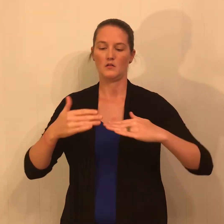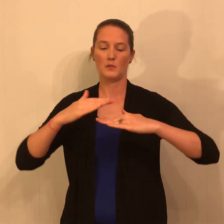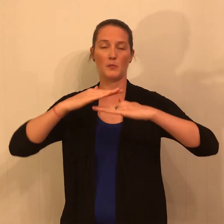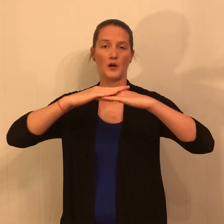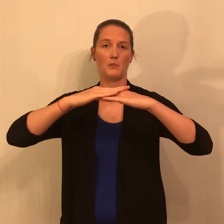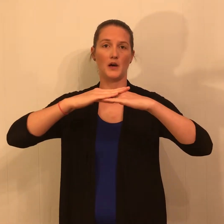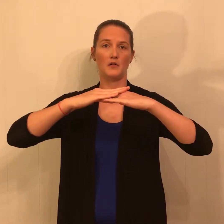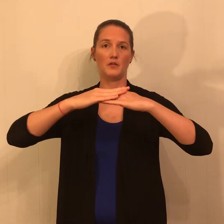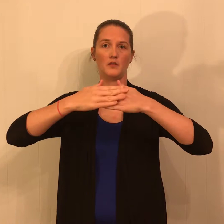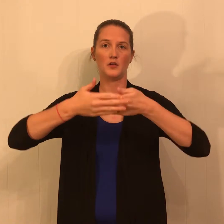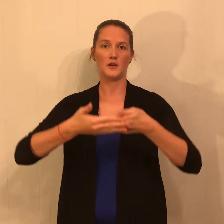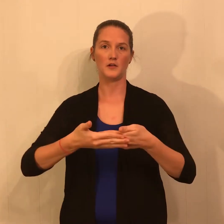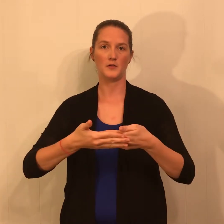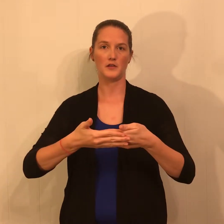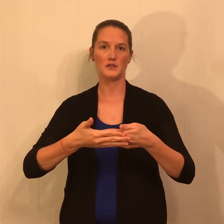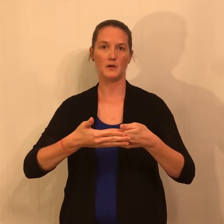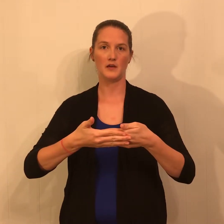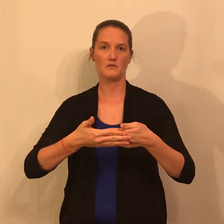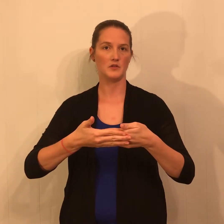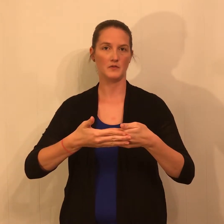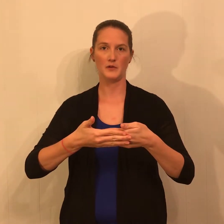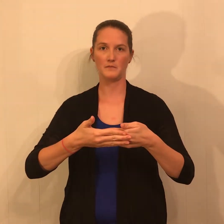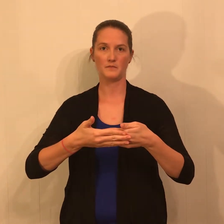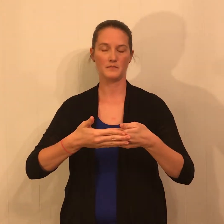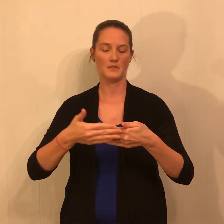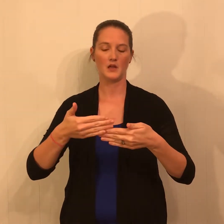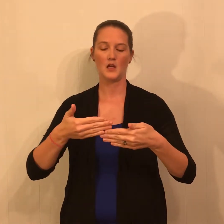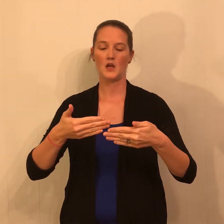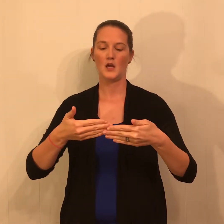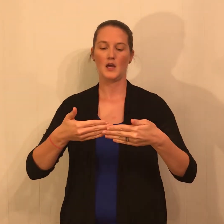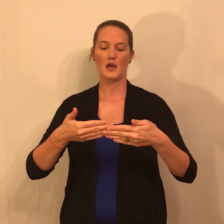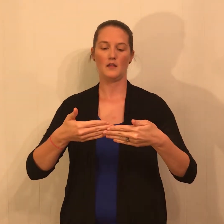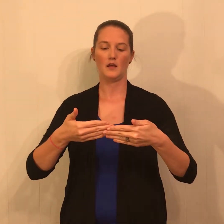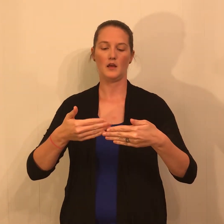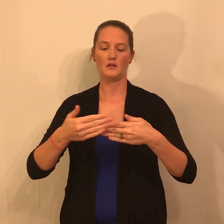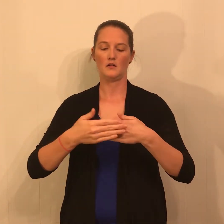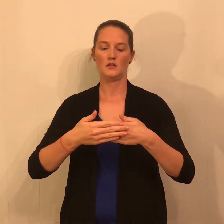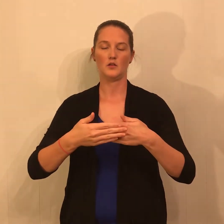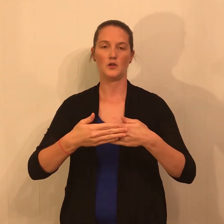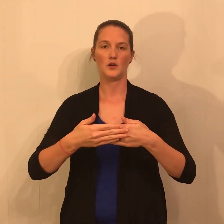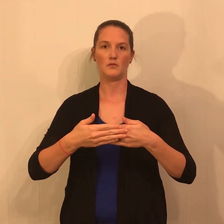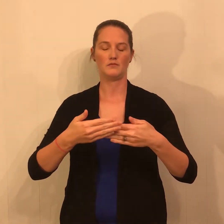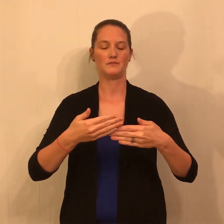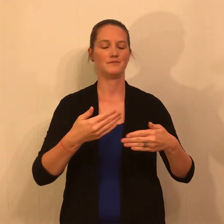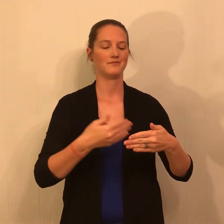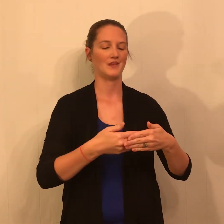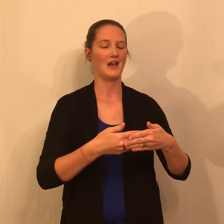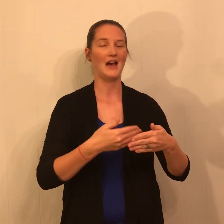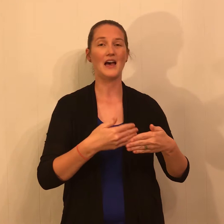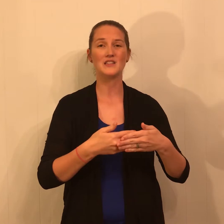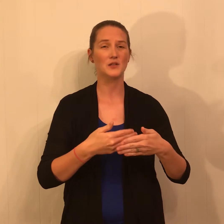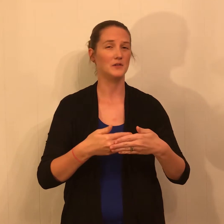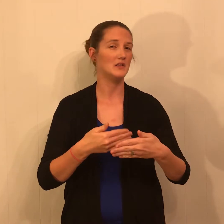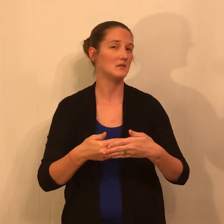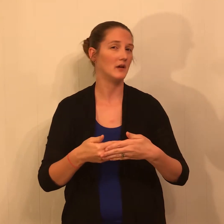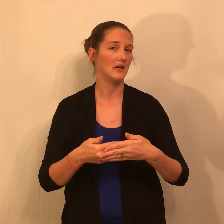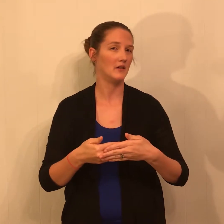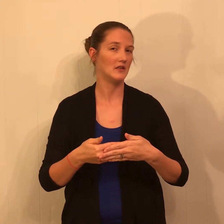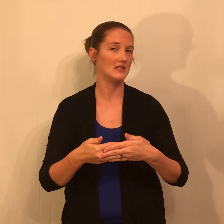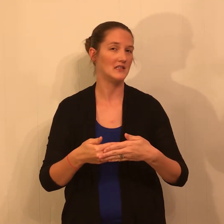Remember above, you're going to do it this way, just flip it. And then you're going to, I start this way, no, that's not